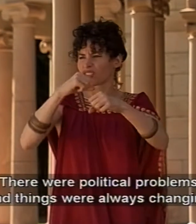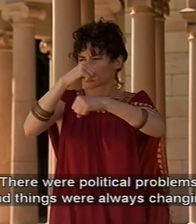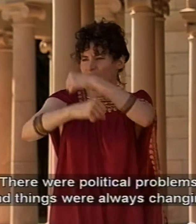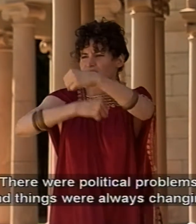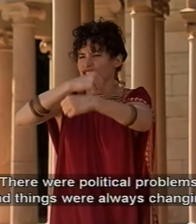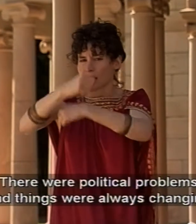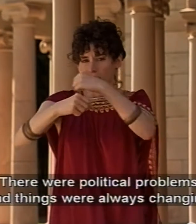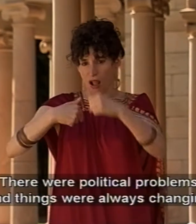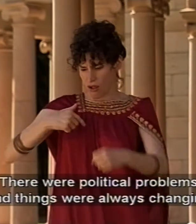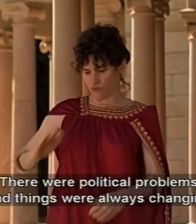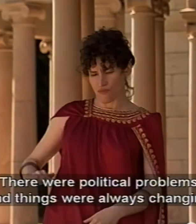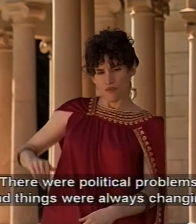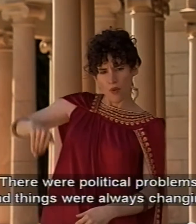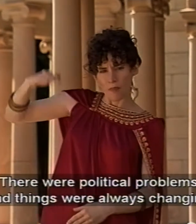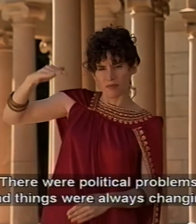problems, and things were always changing.